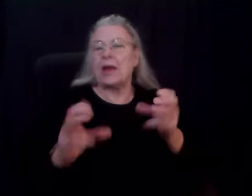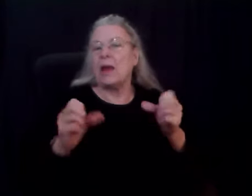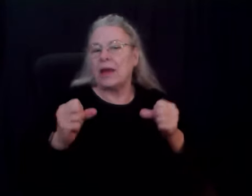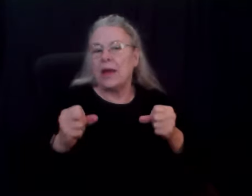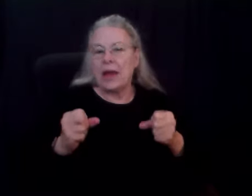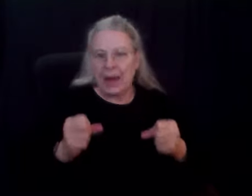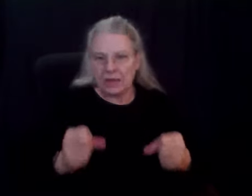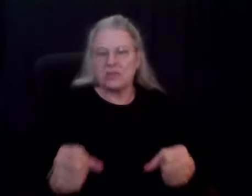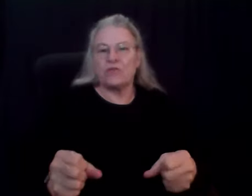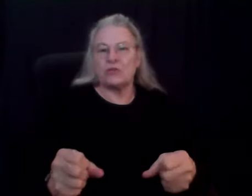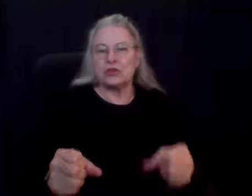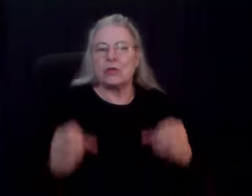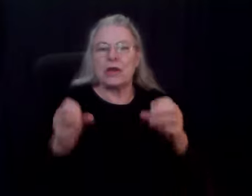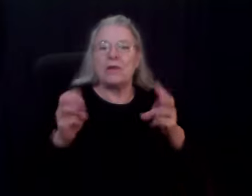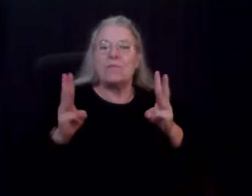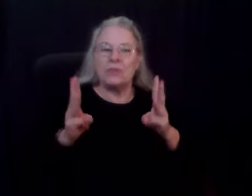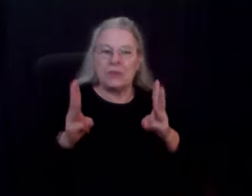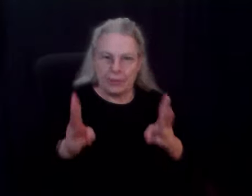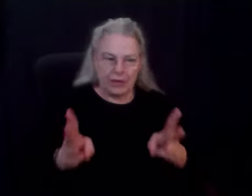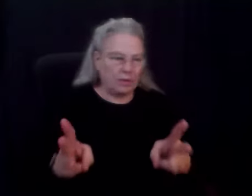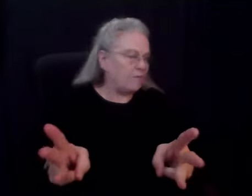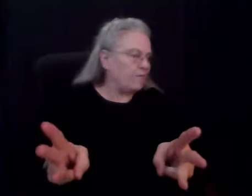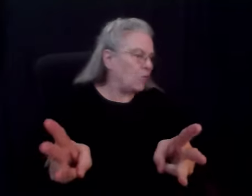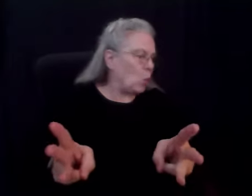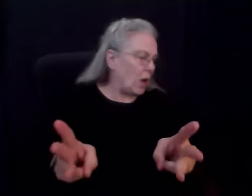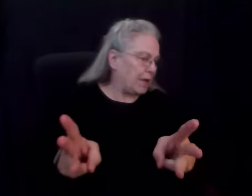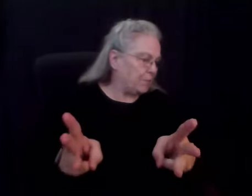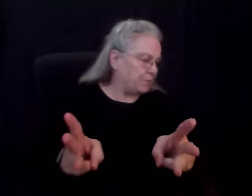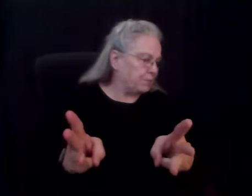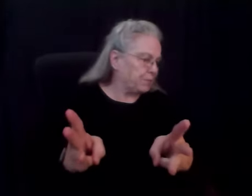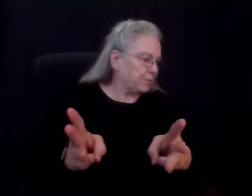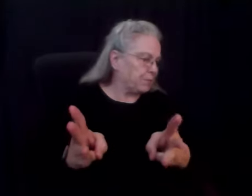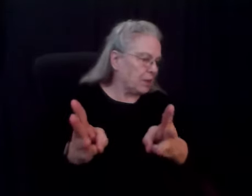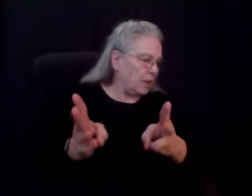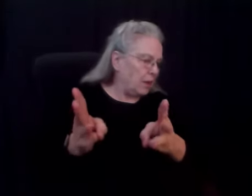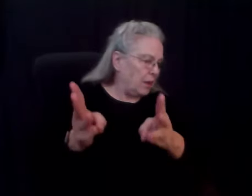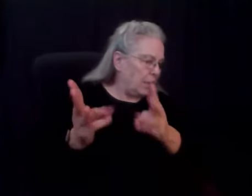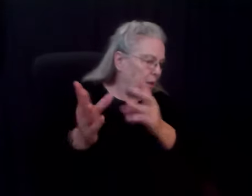S for street, W for way.